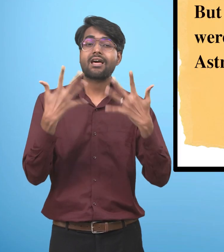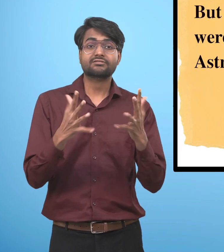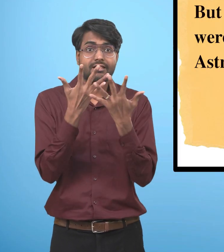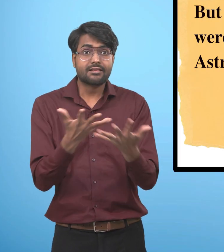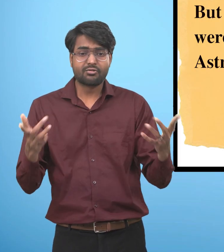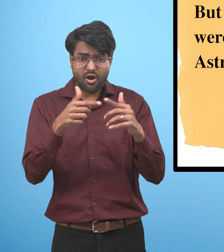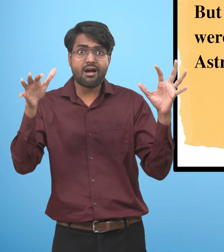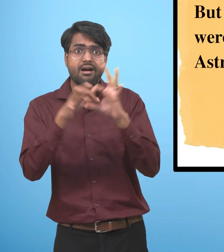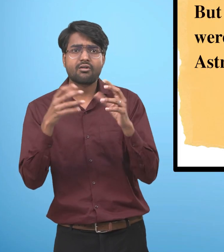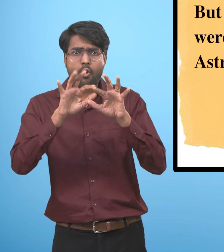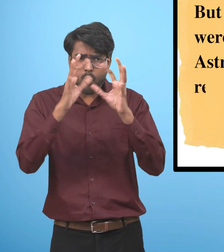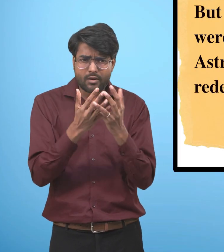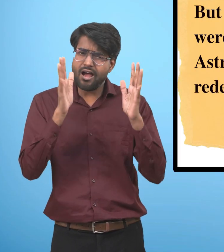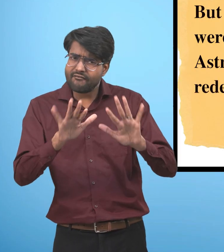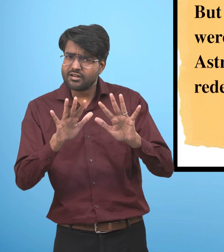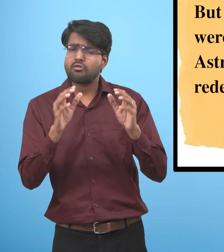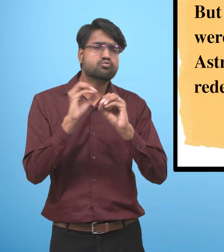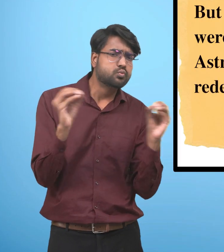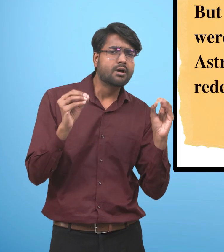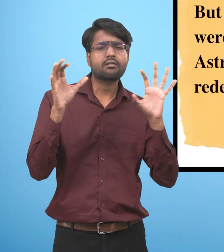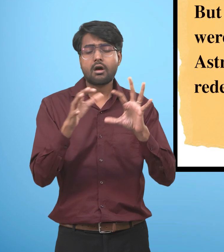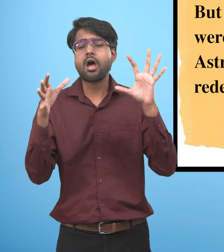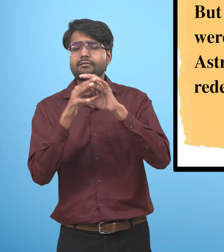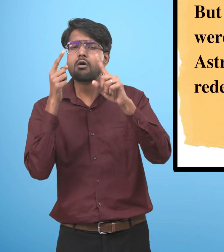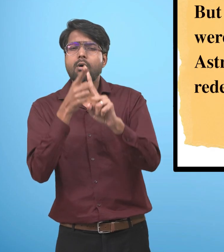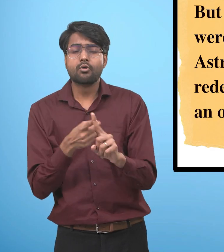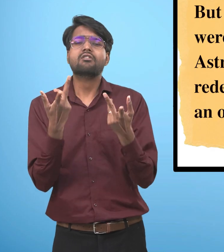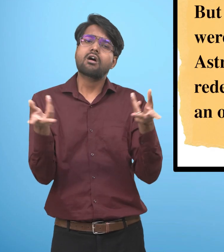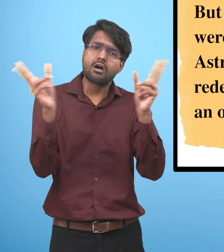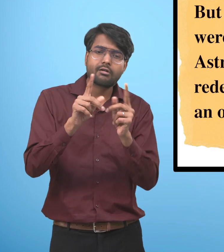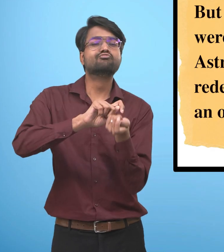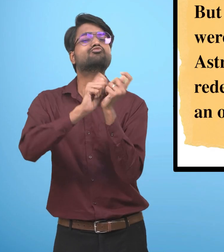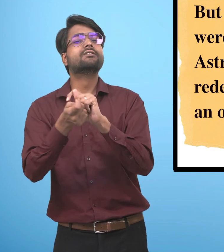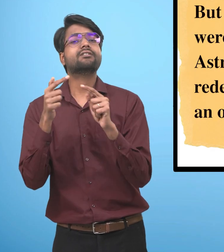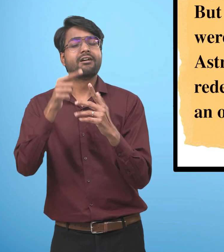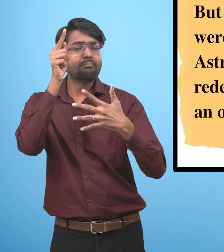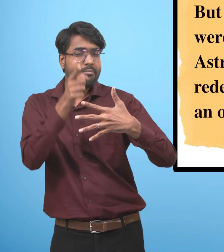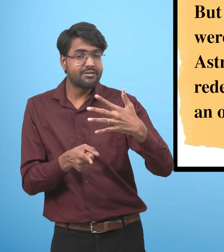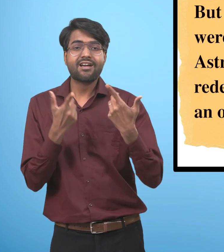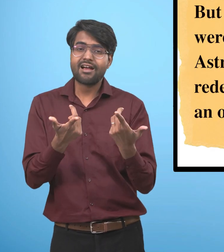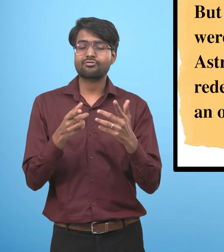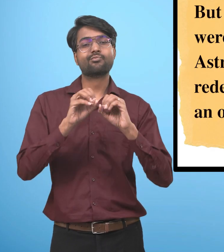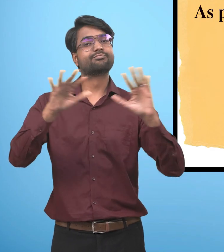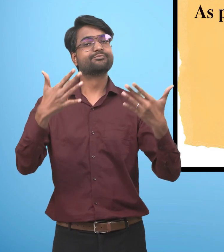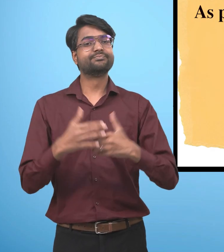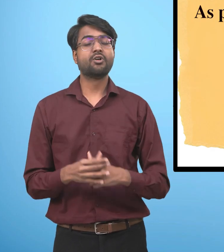in 2006 redefined the requirements of an object to be called a planet. As per